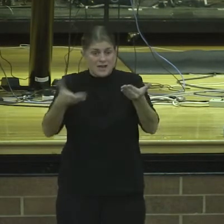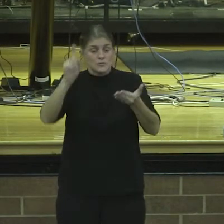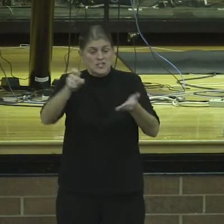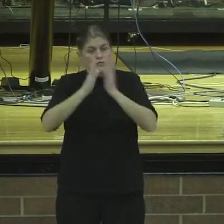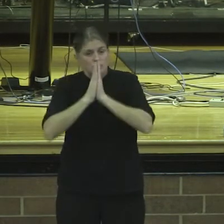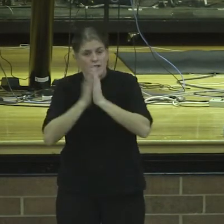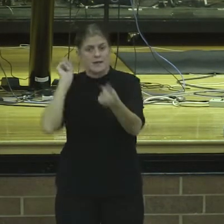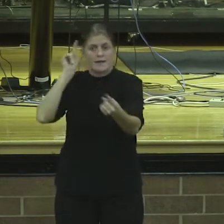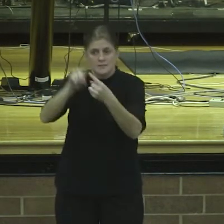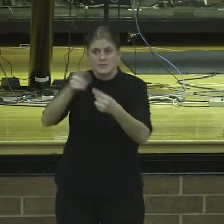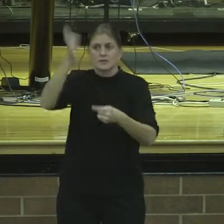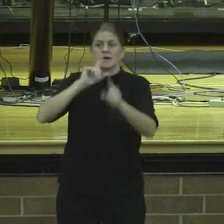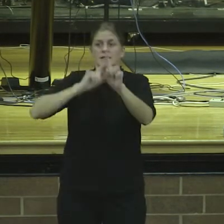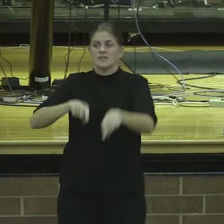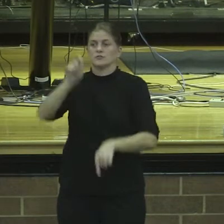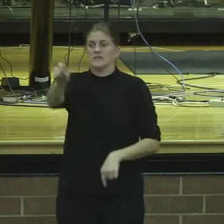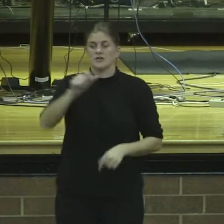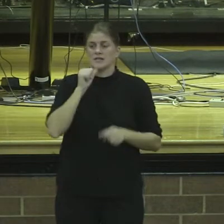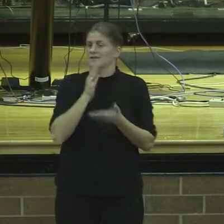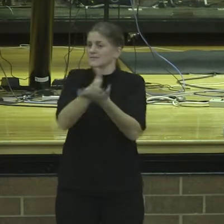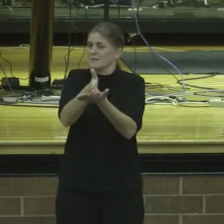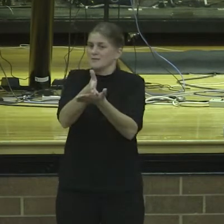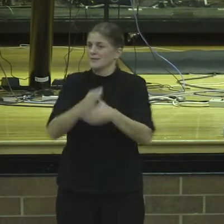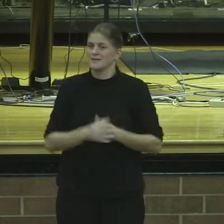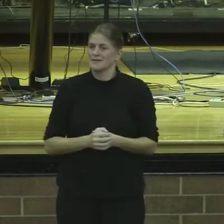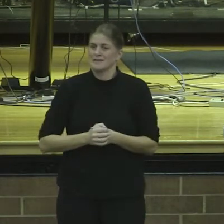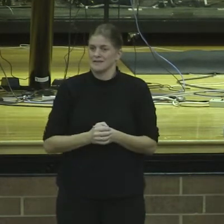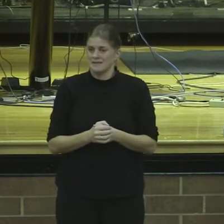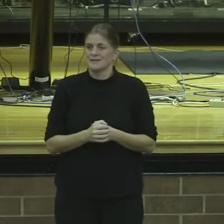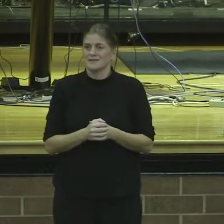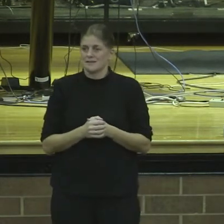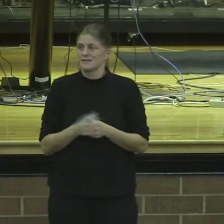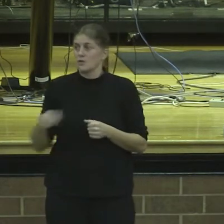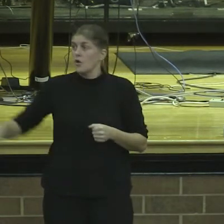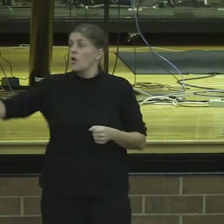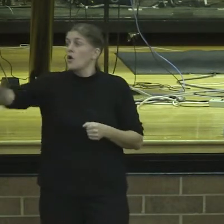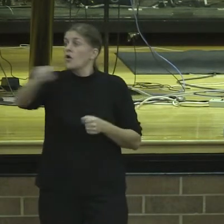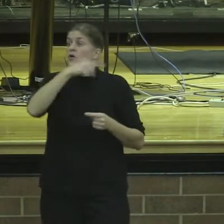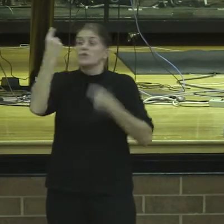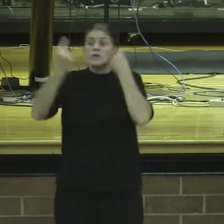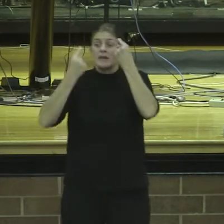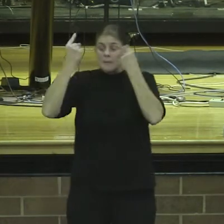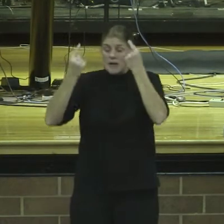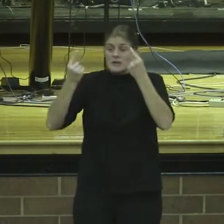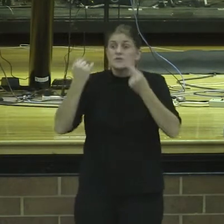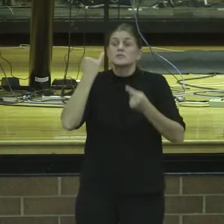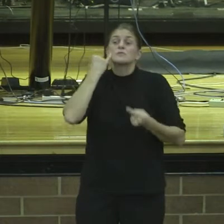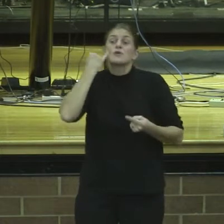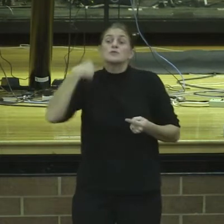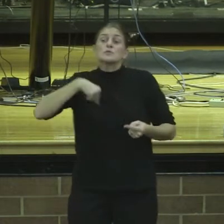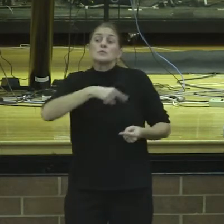pray until it happens. So think about this. What if we